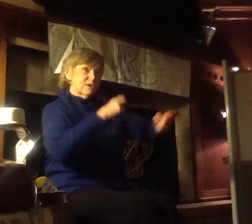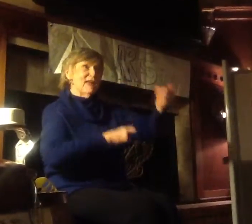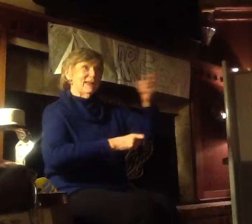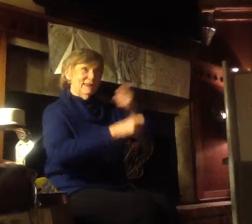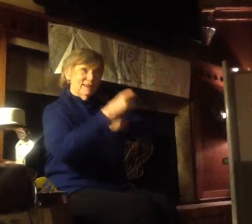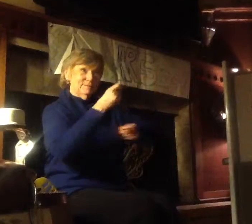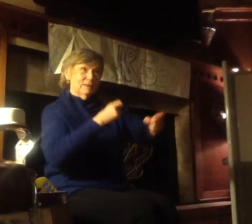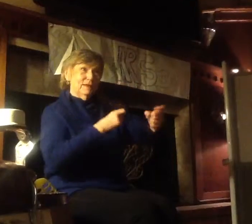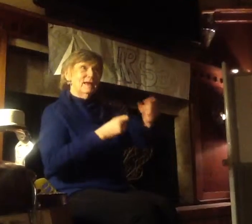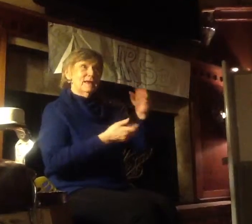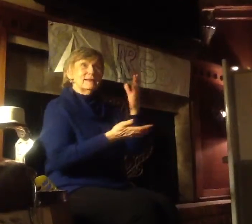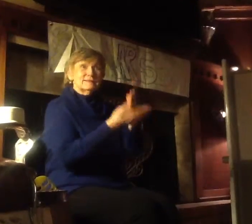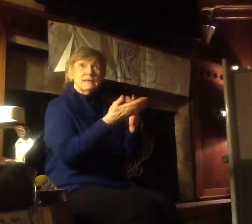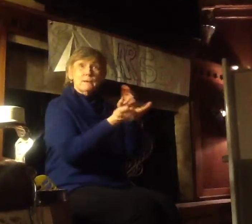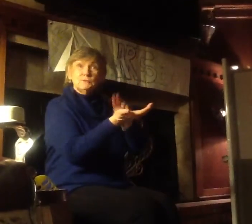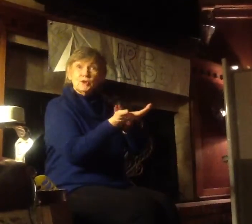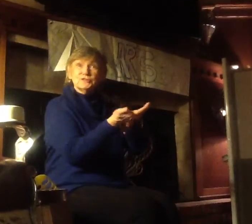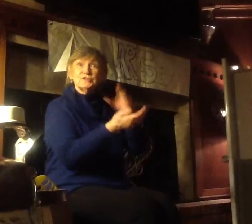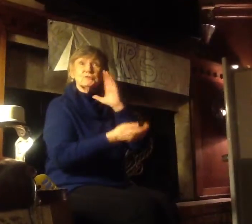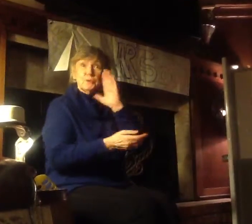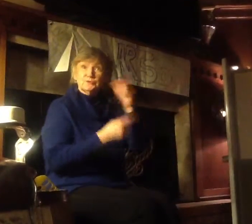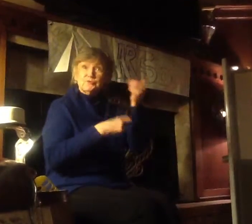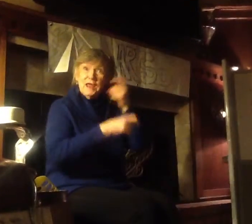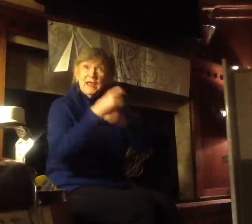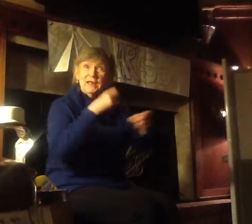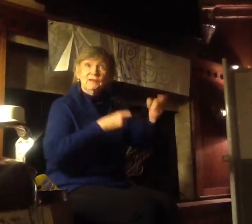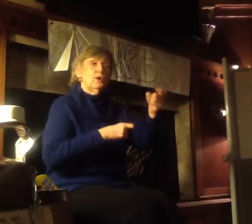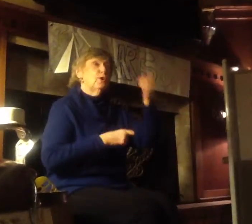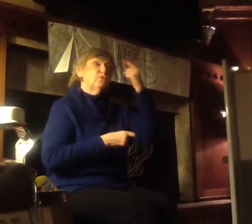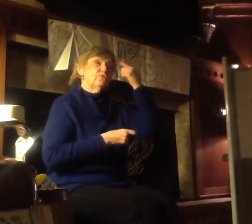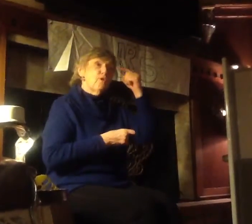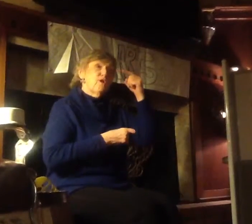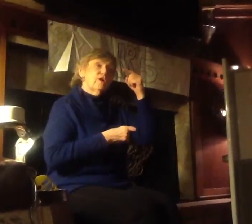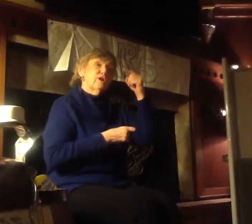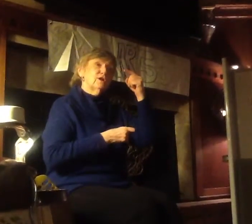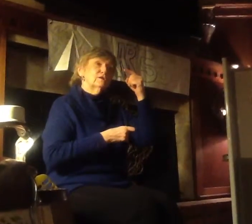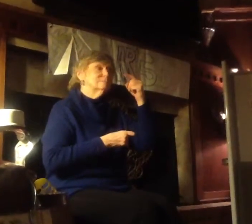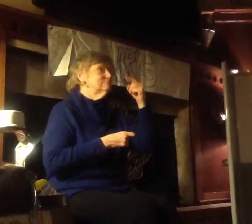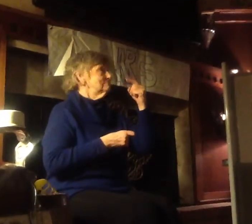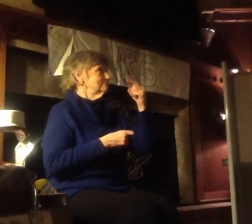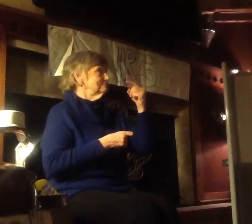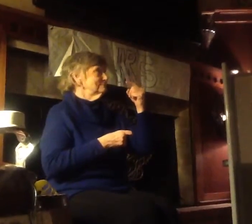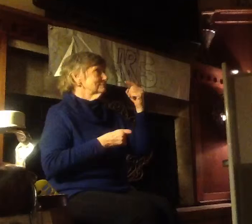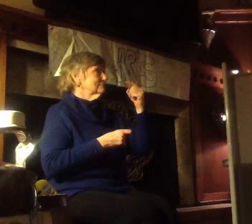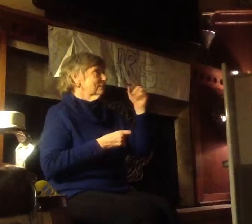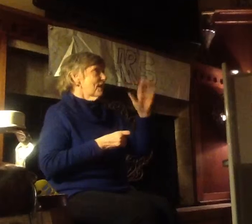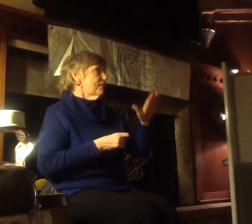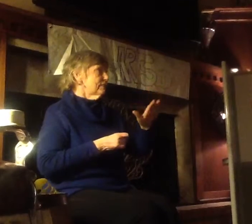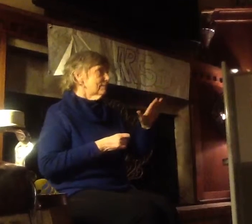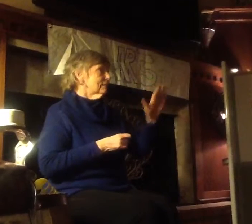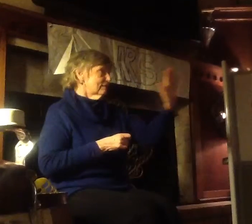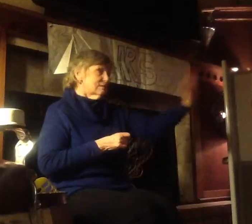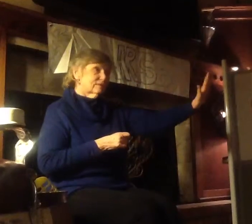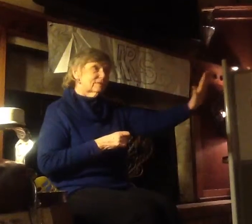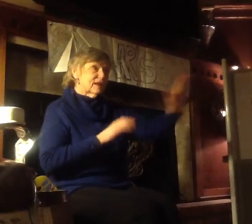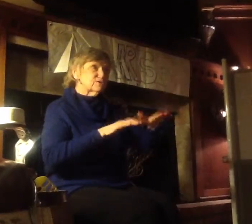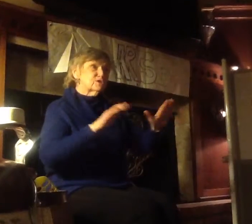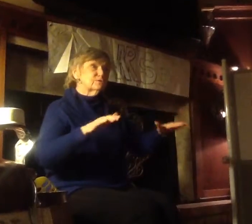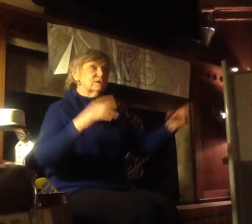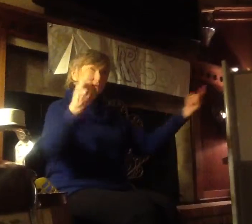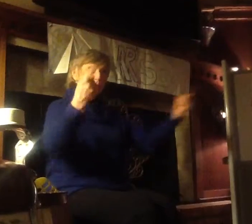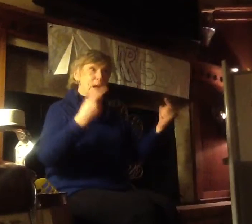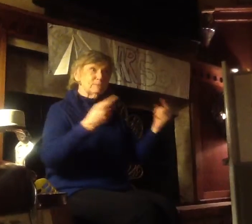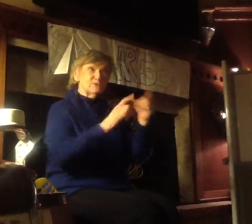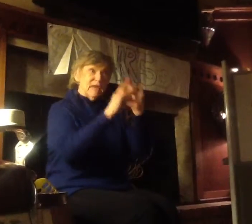will trade. Some nurses will trade for